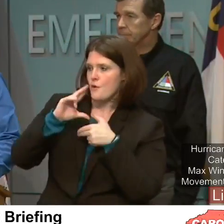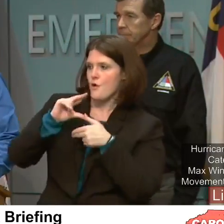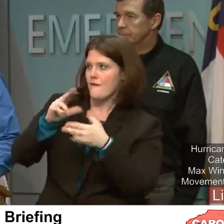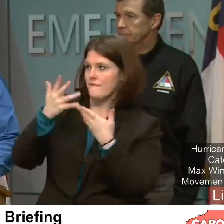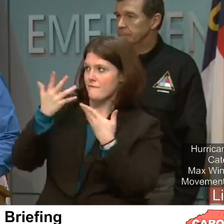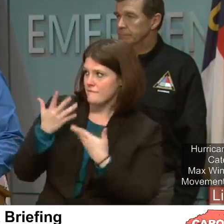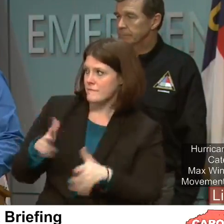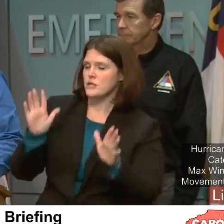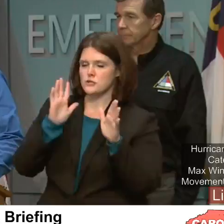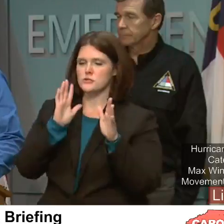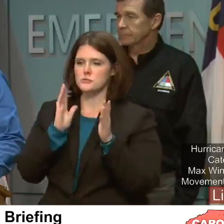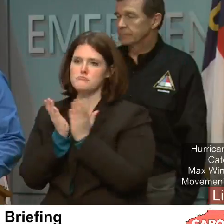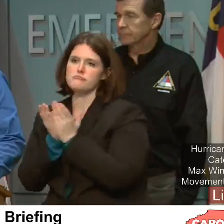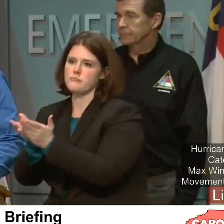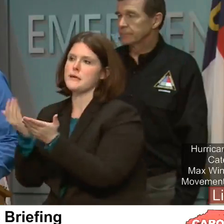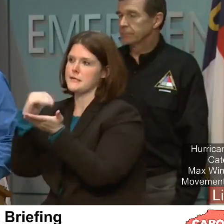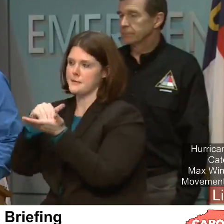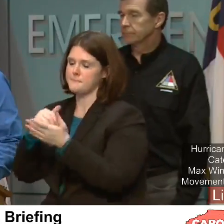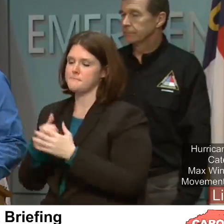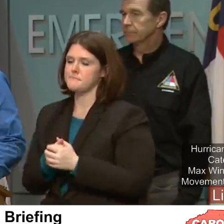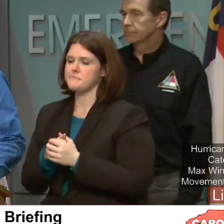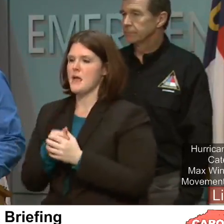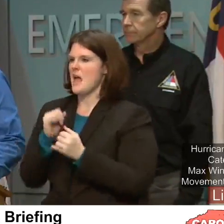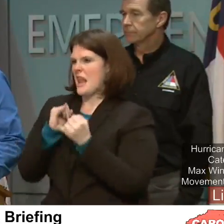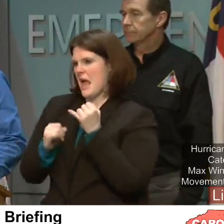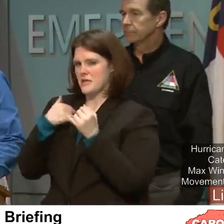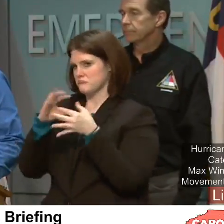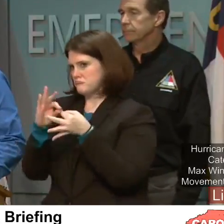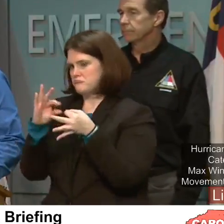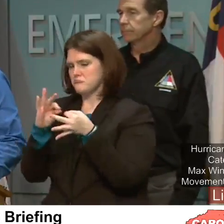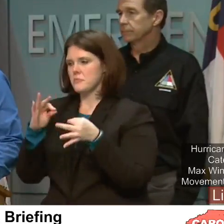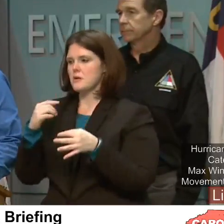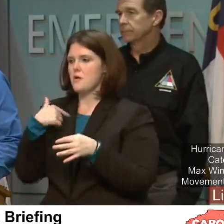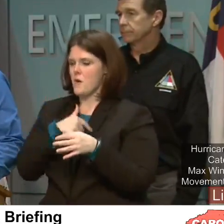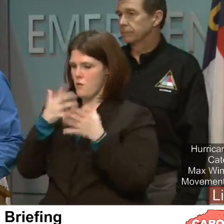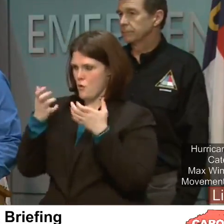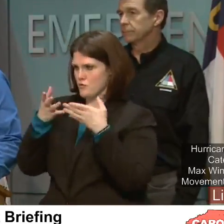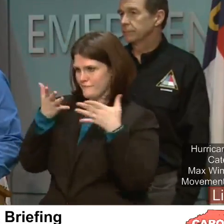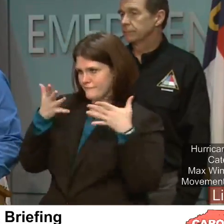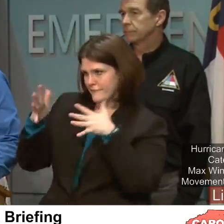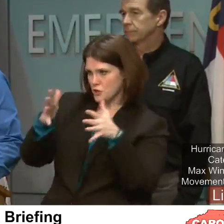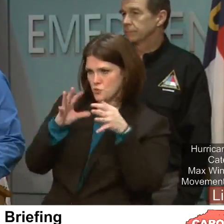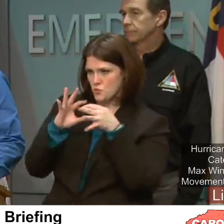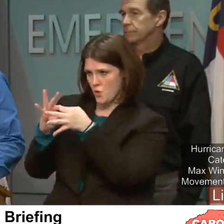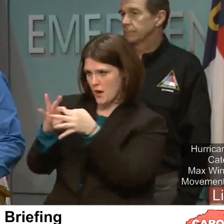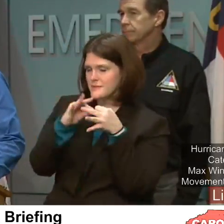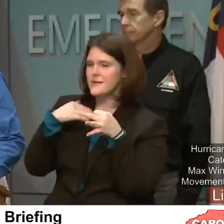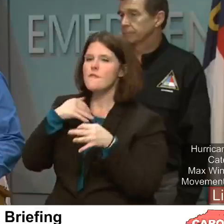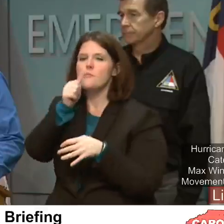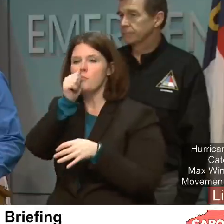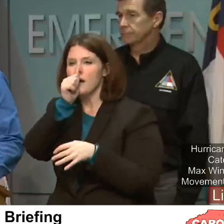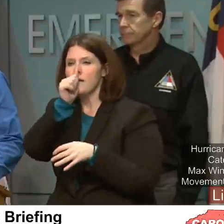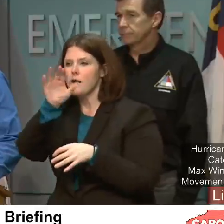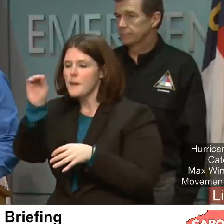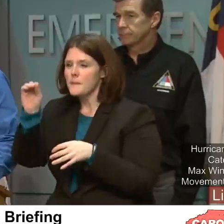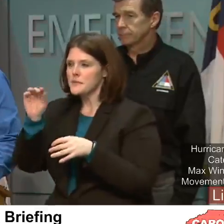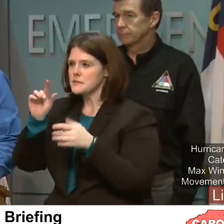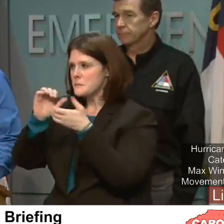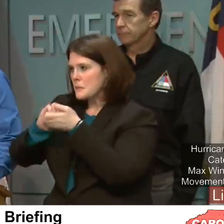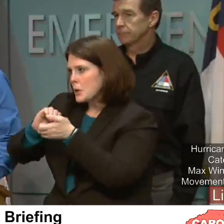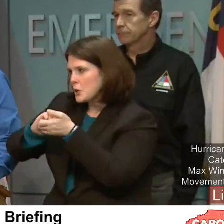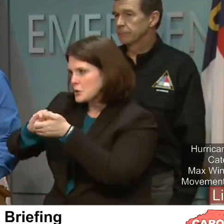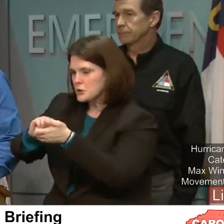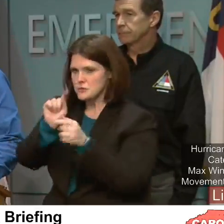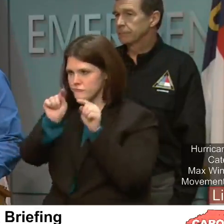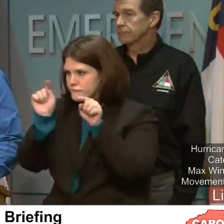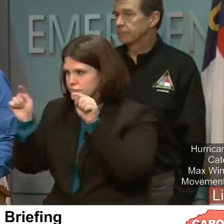the storm passes. And then last, our focus was completing our coordination with all of our private sector partners, and so we anticipate